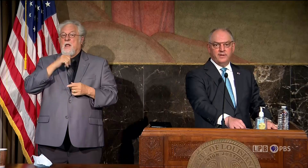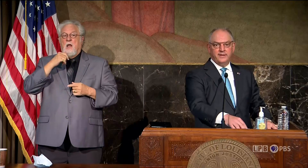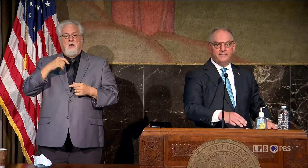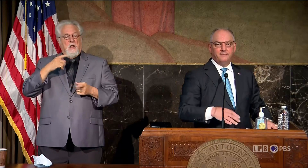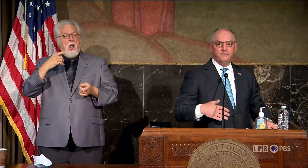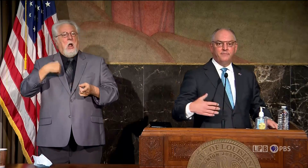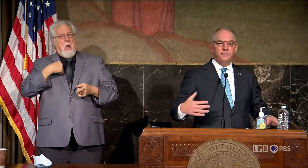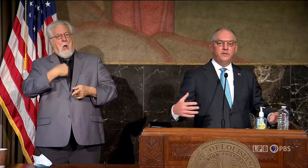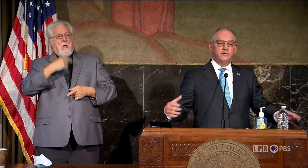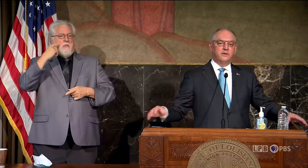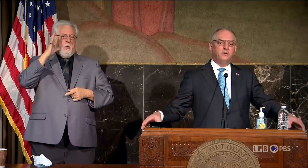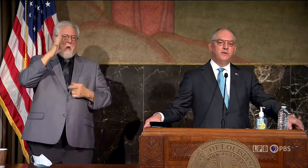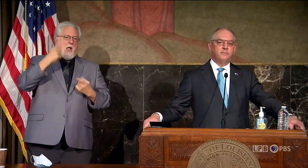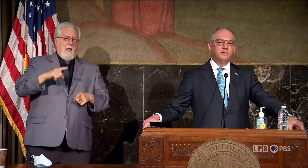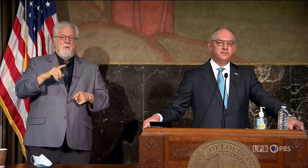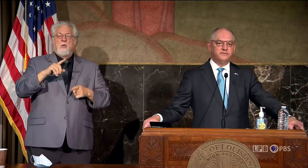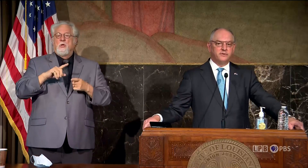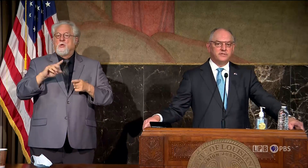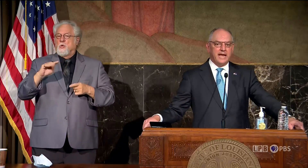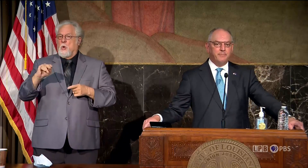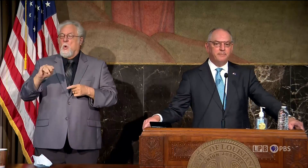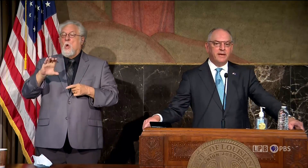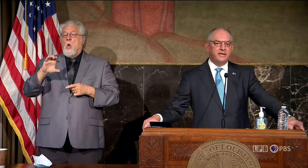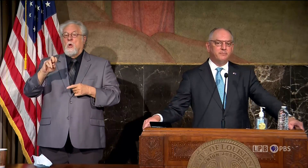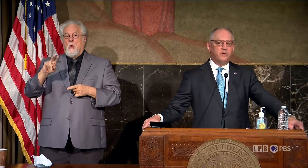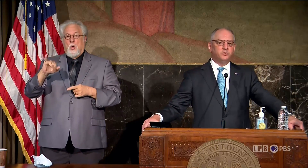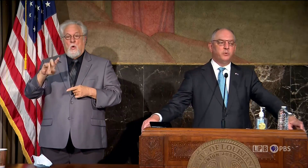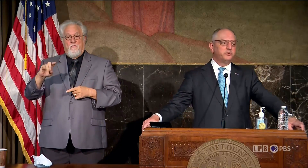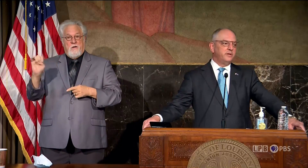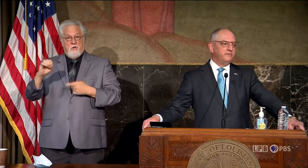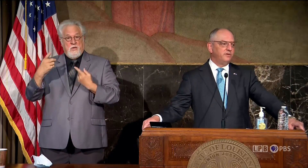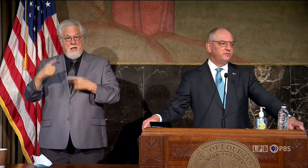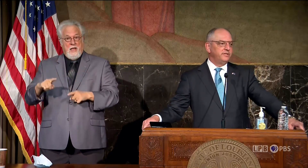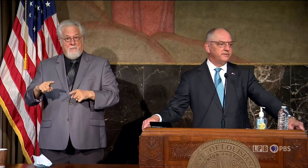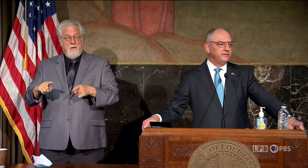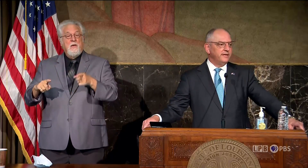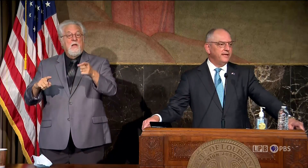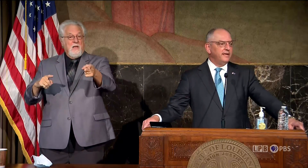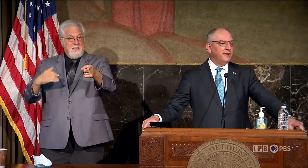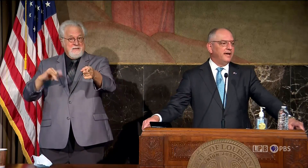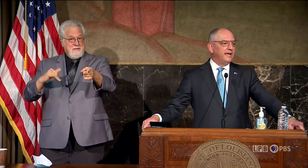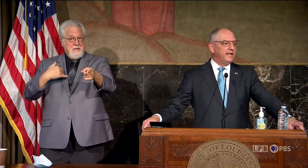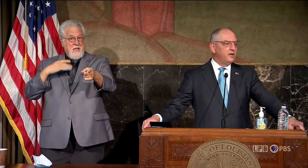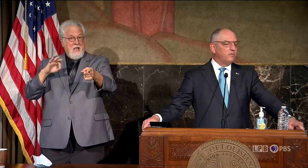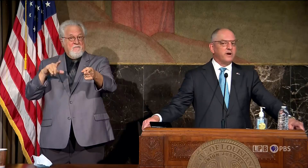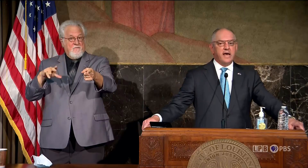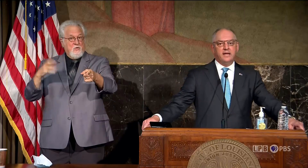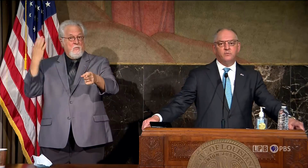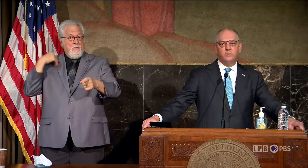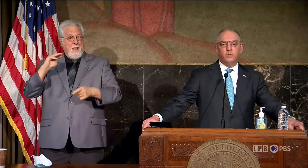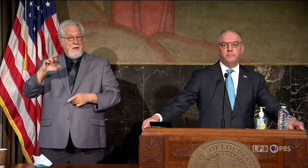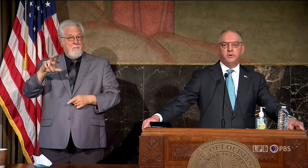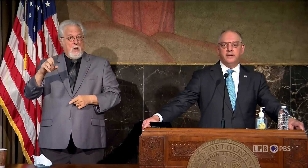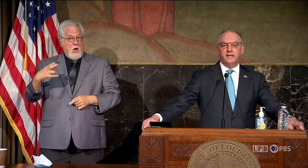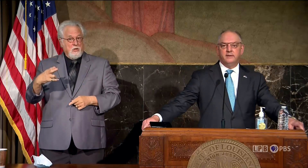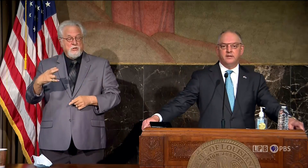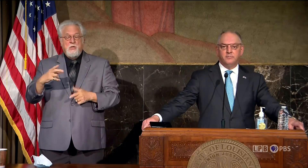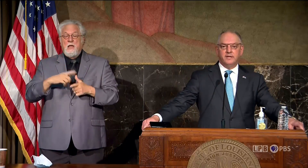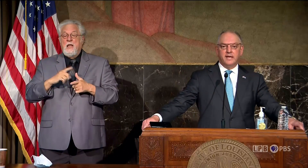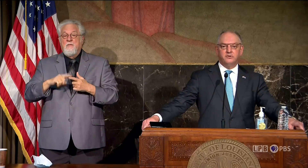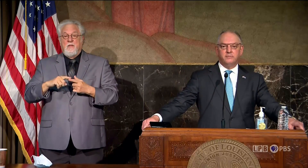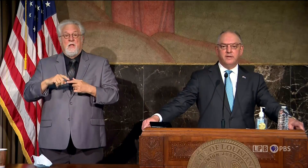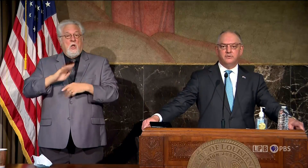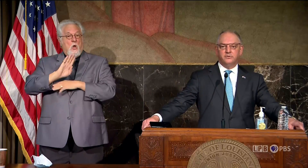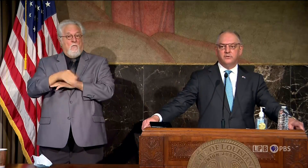When the COVID emergency first happened back in March, we were still in flu season. And overnight, when we put in